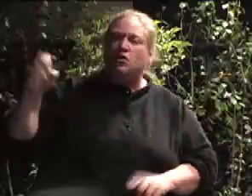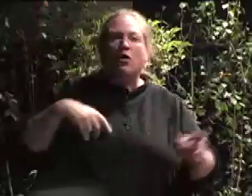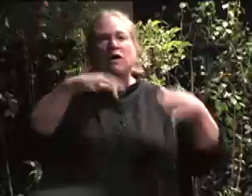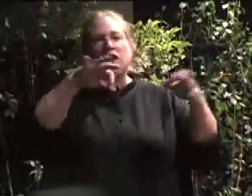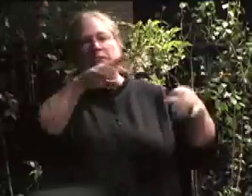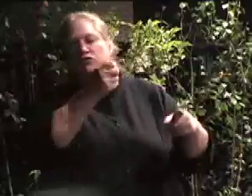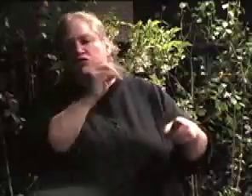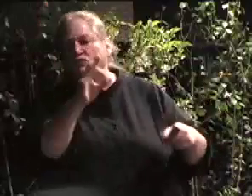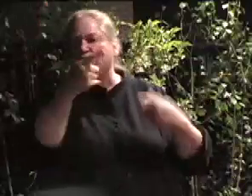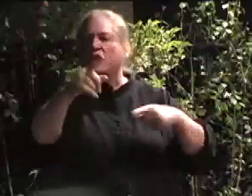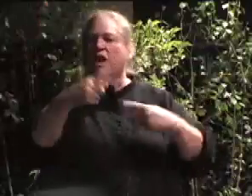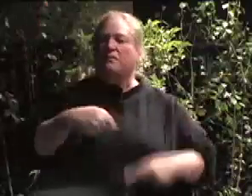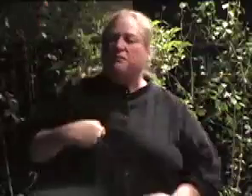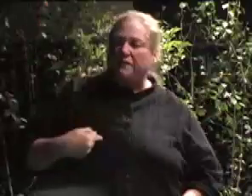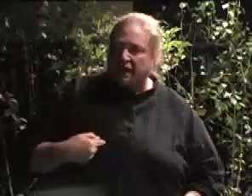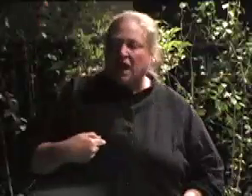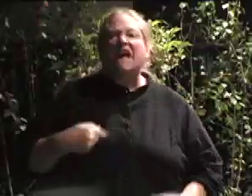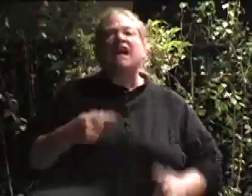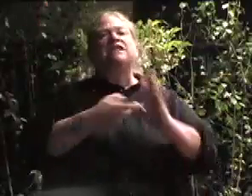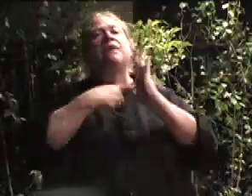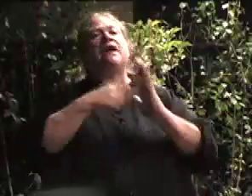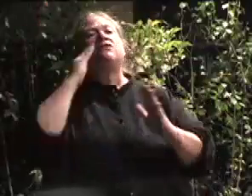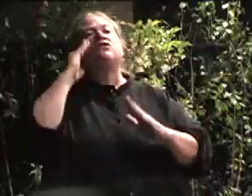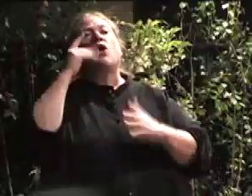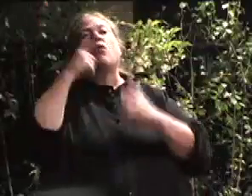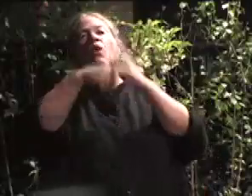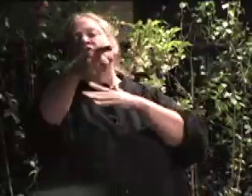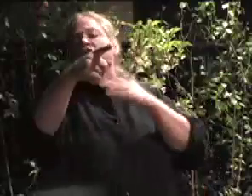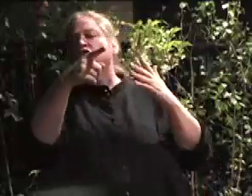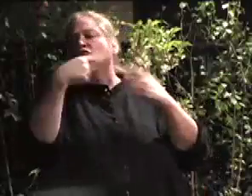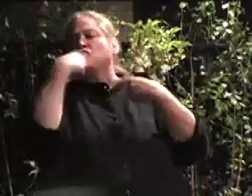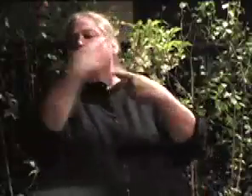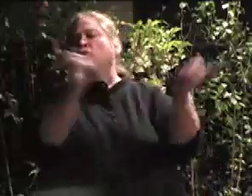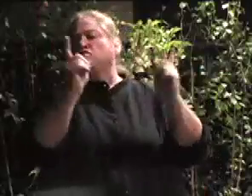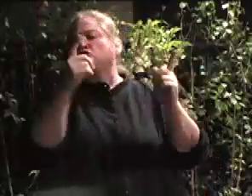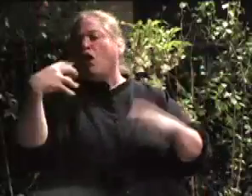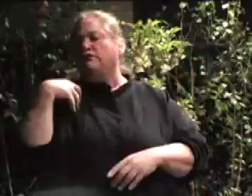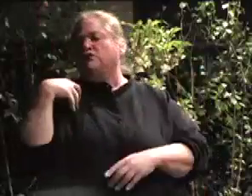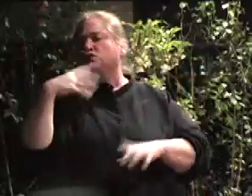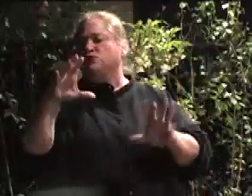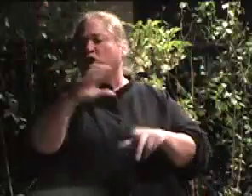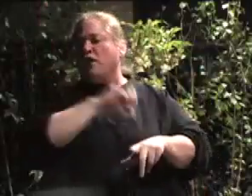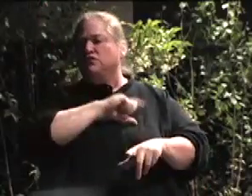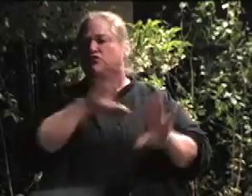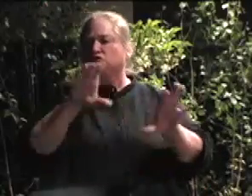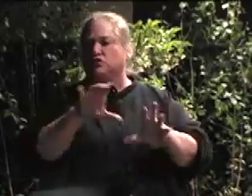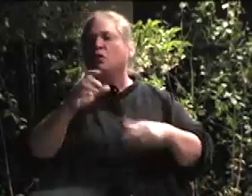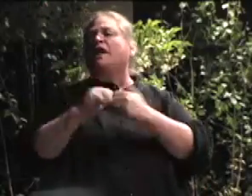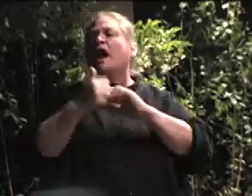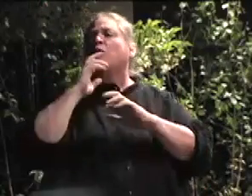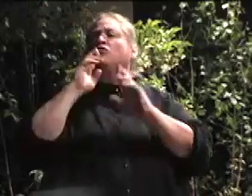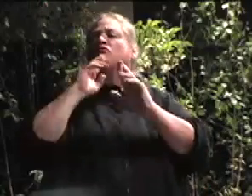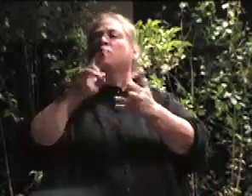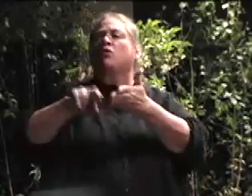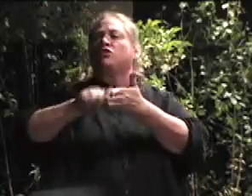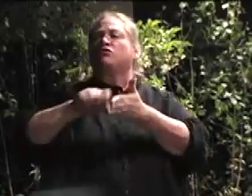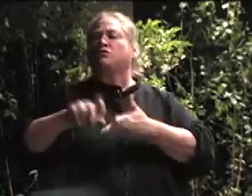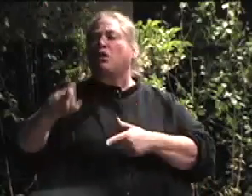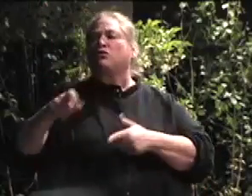Sharif, and what happened to me. And I demanded to know what had he instructed his officers to do, and how are reporters to operate in this atmosphere.